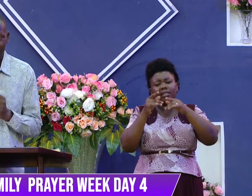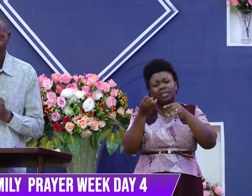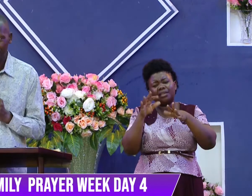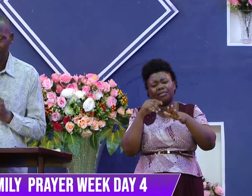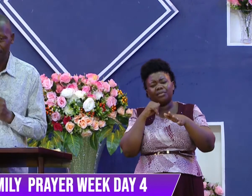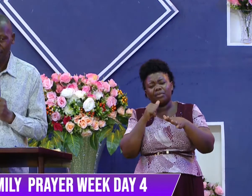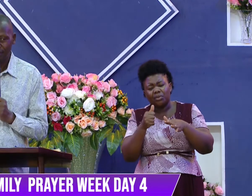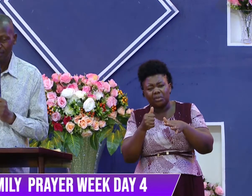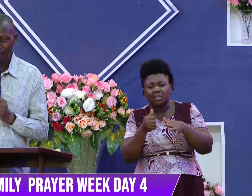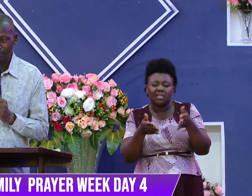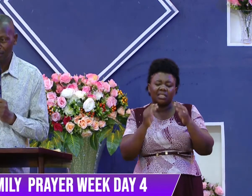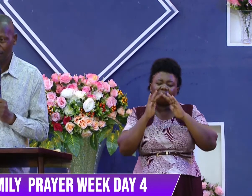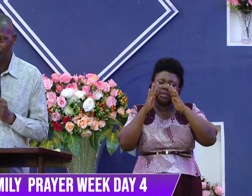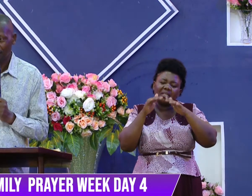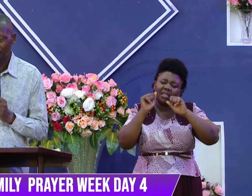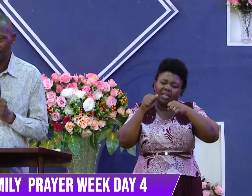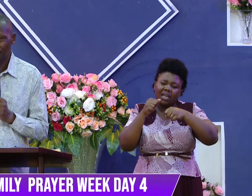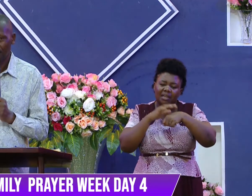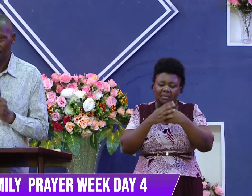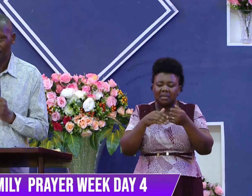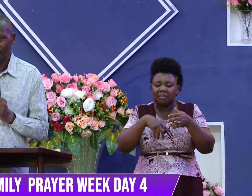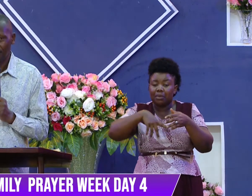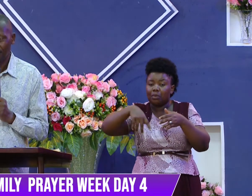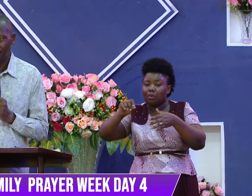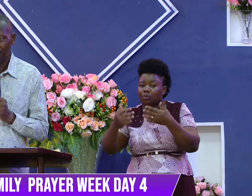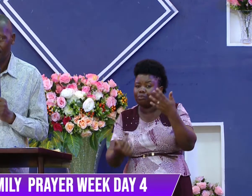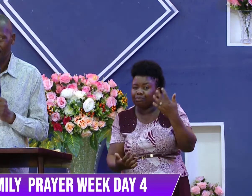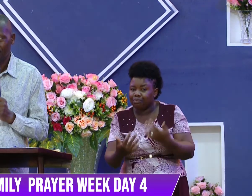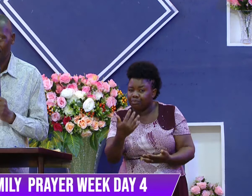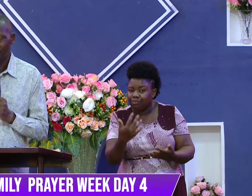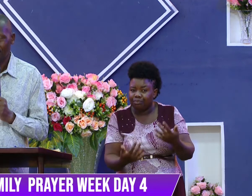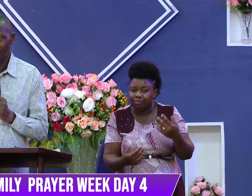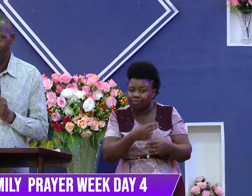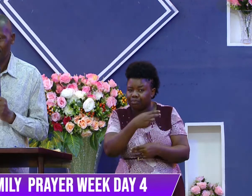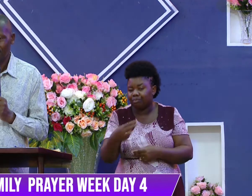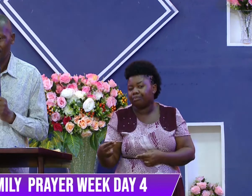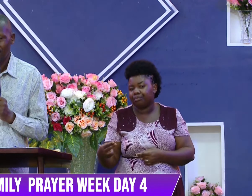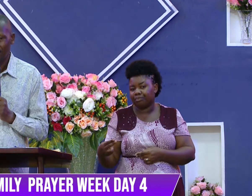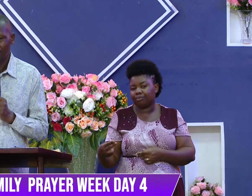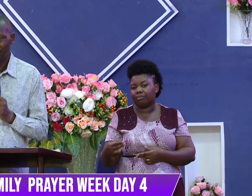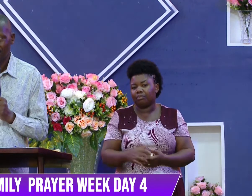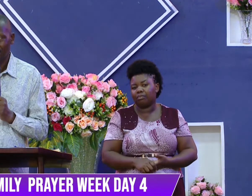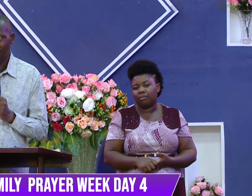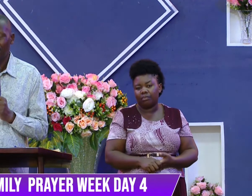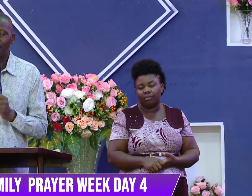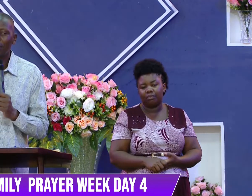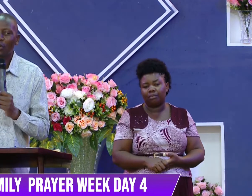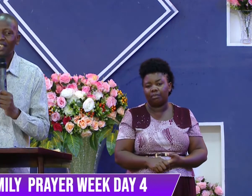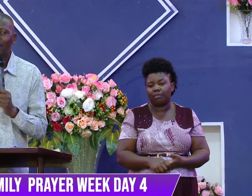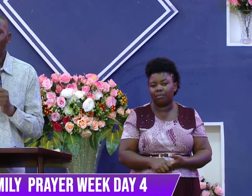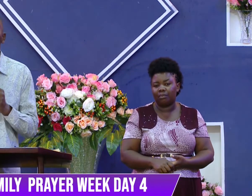I pray you build first my character, because my character will sustain my blessing, and if not that, it will be the character to drag me into hell.